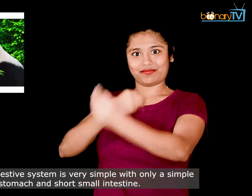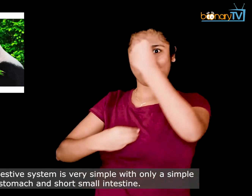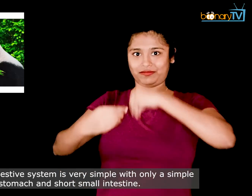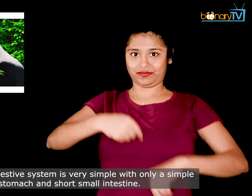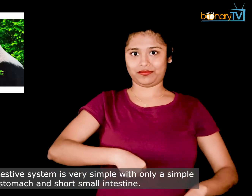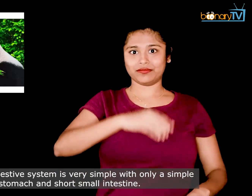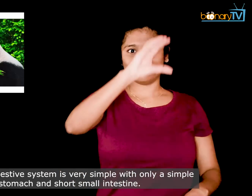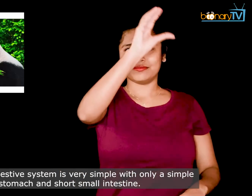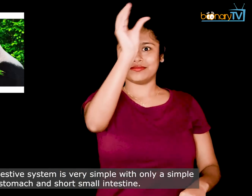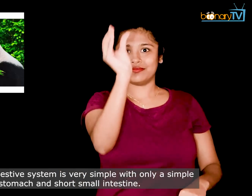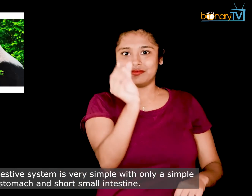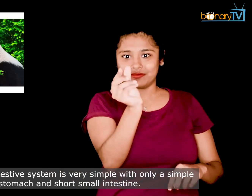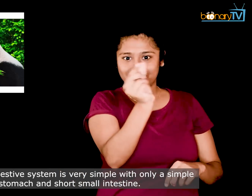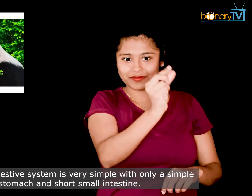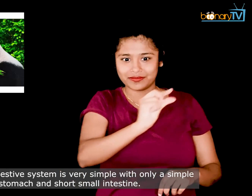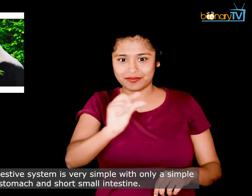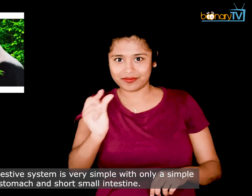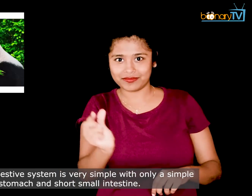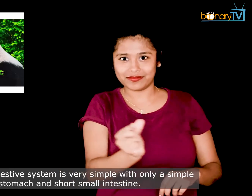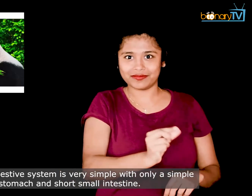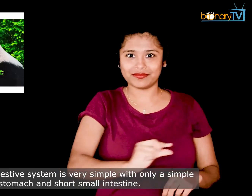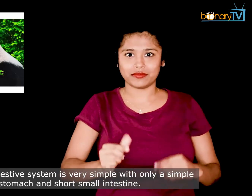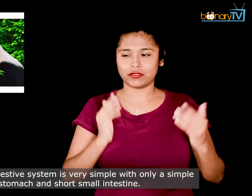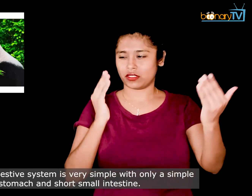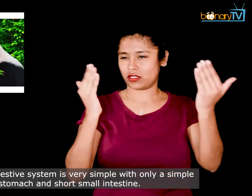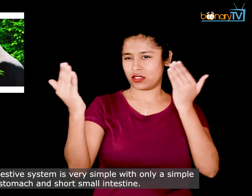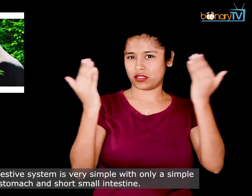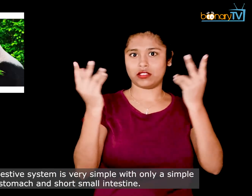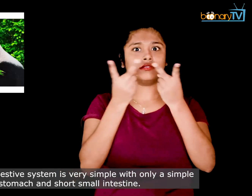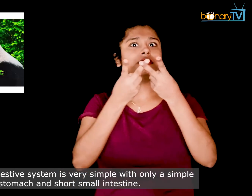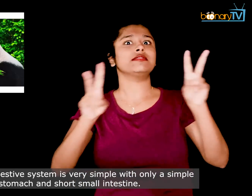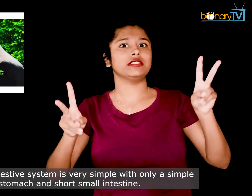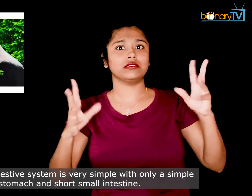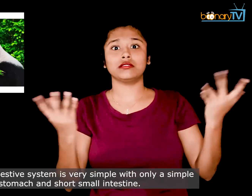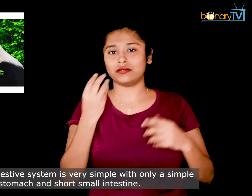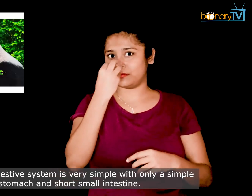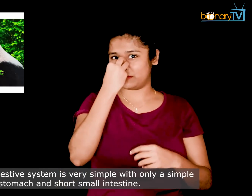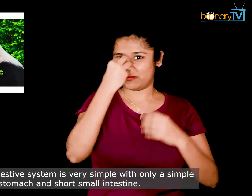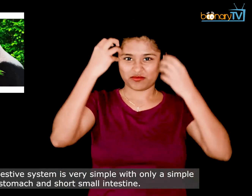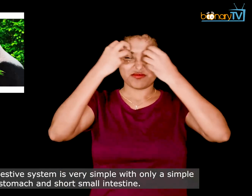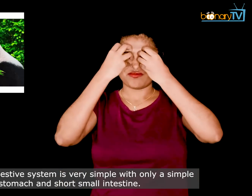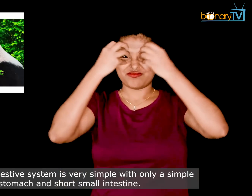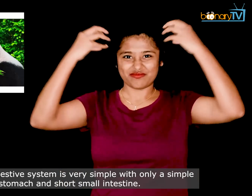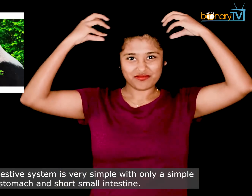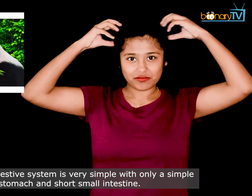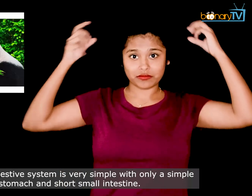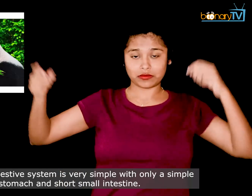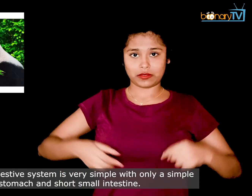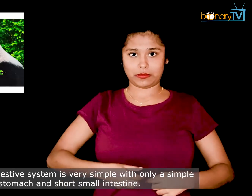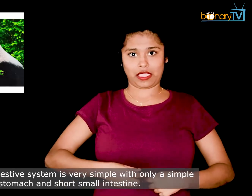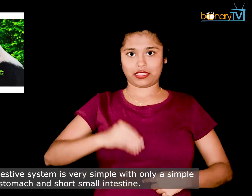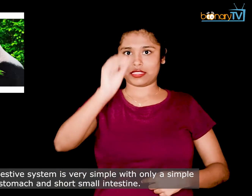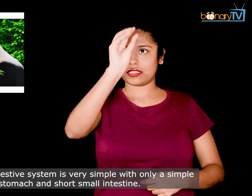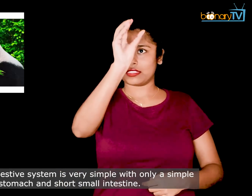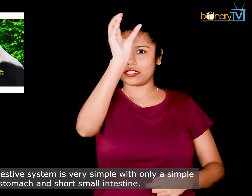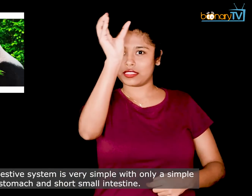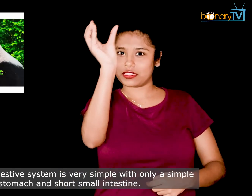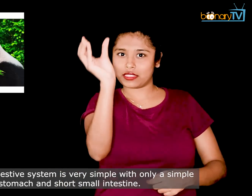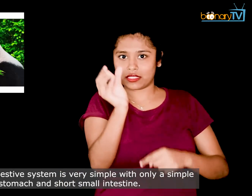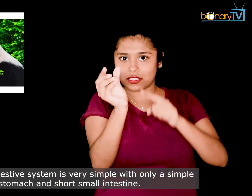panda's digestive system is very simple, with only a